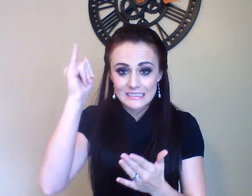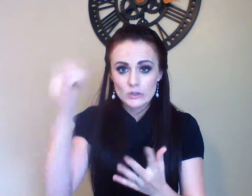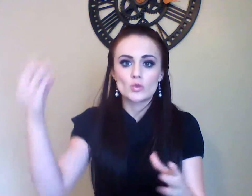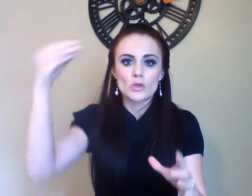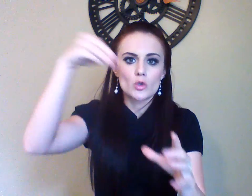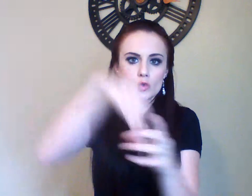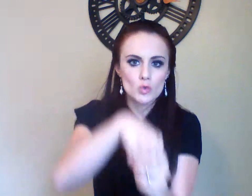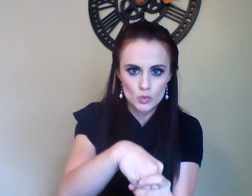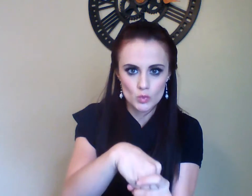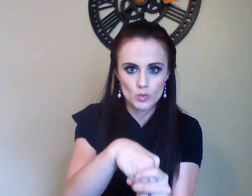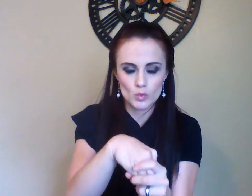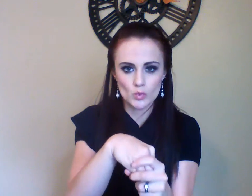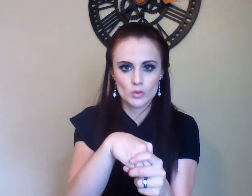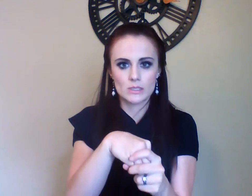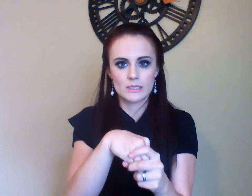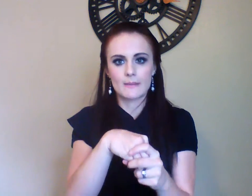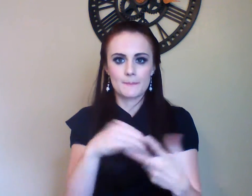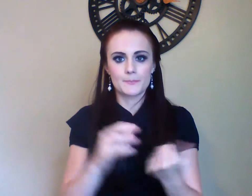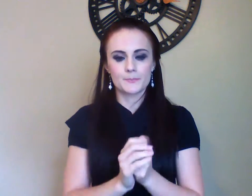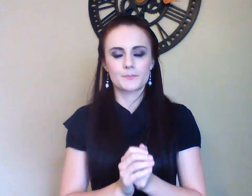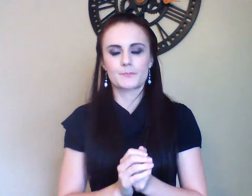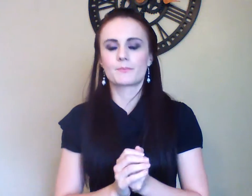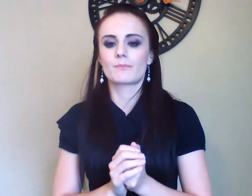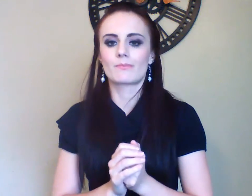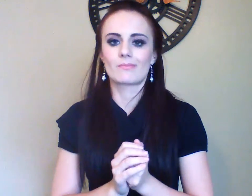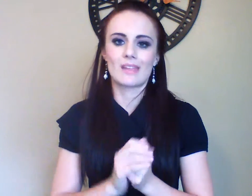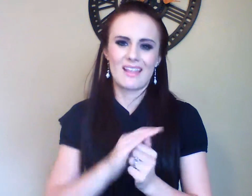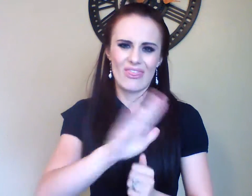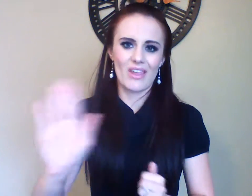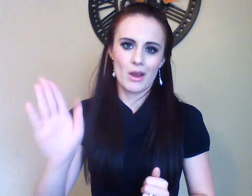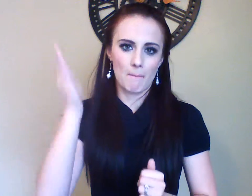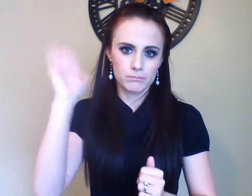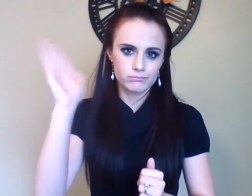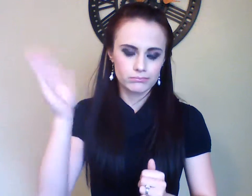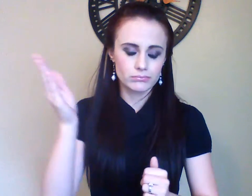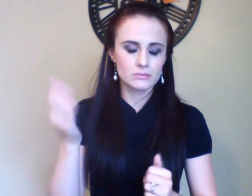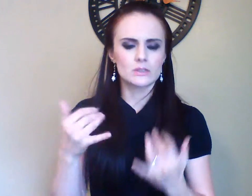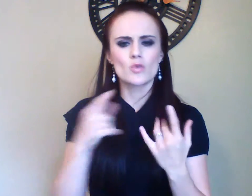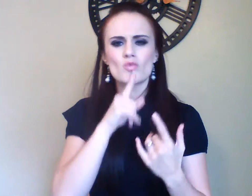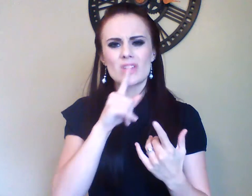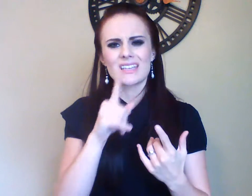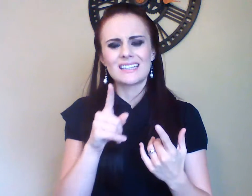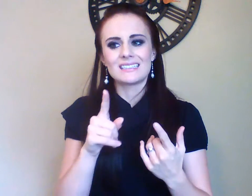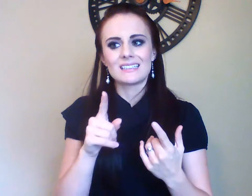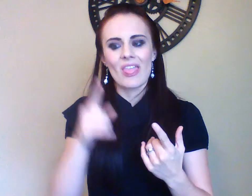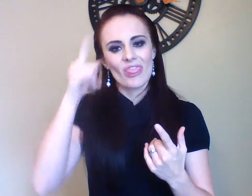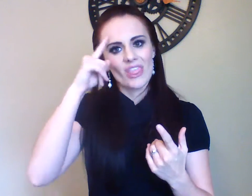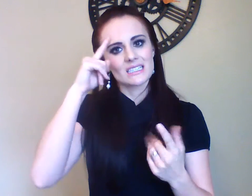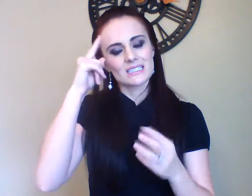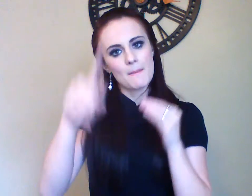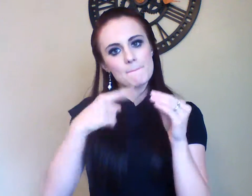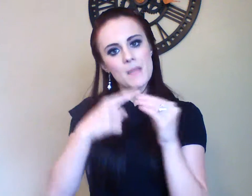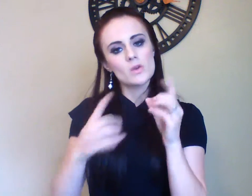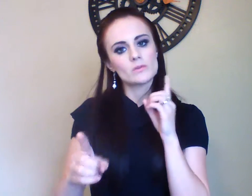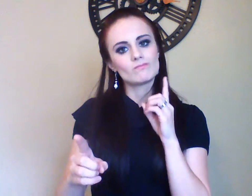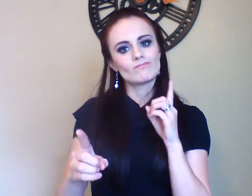discourse communities and how writers respond to each other, and how writers are writing to create a body of knowledge, and then they become